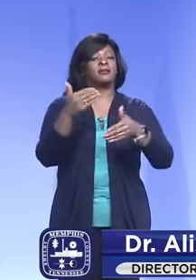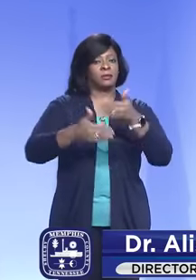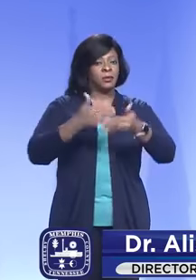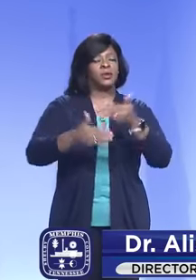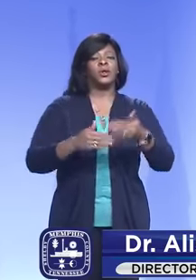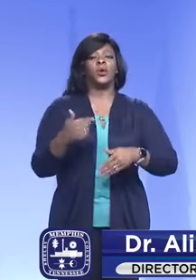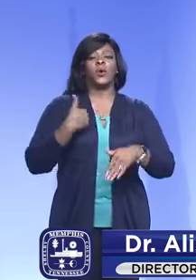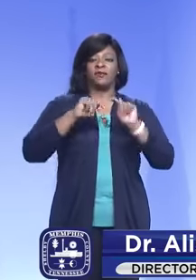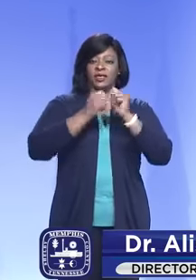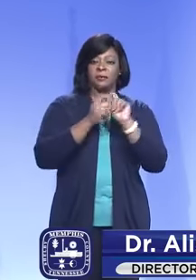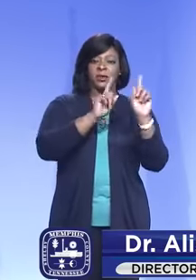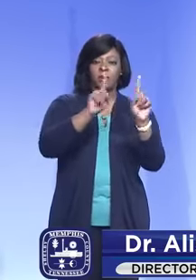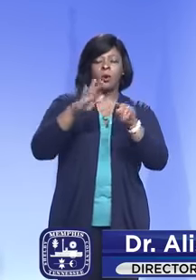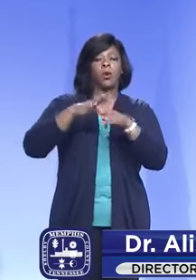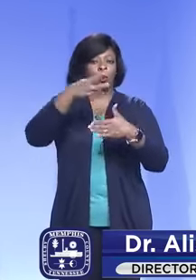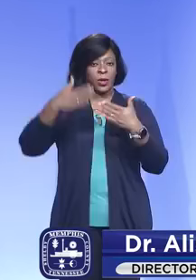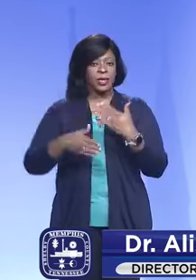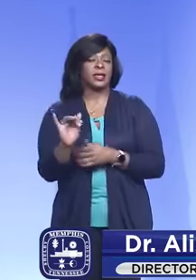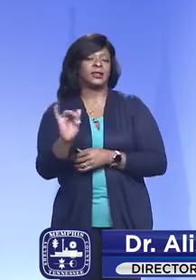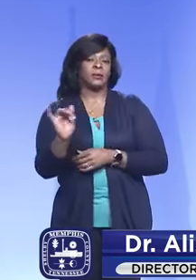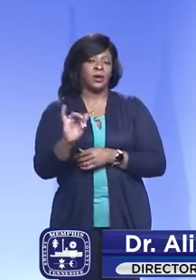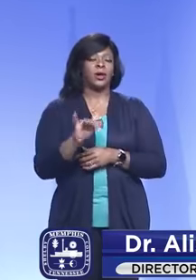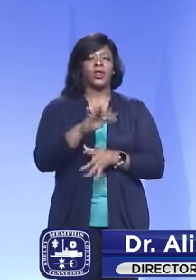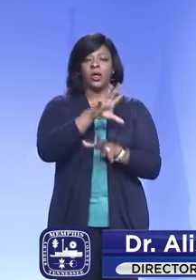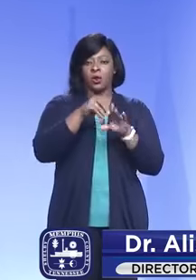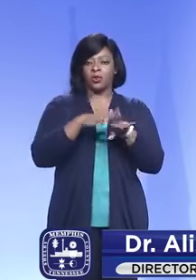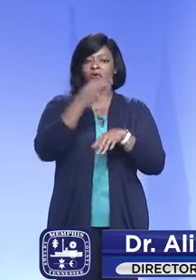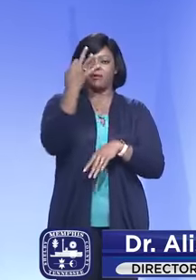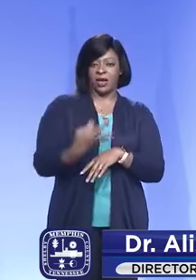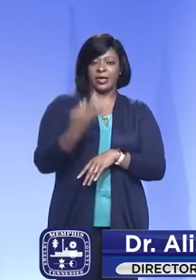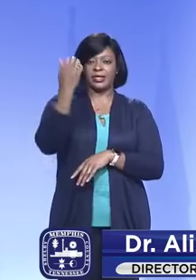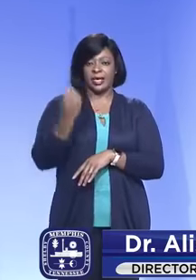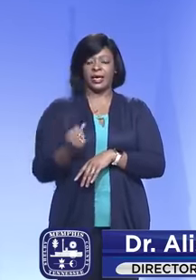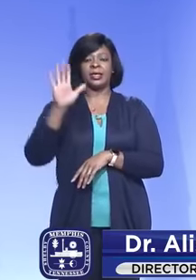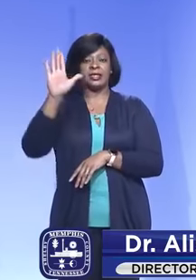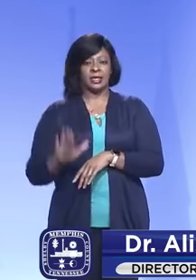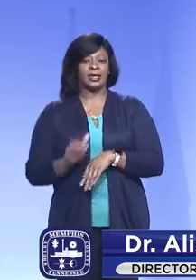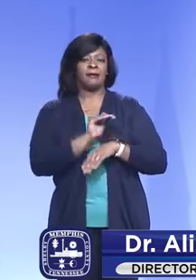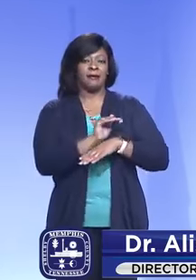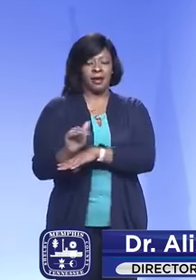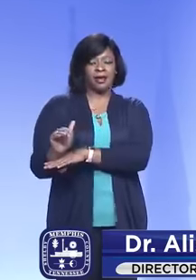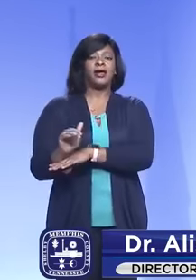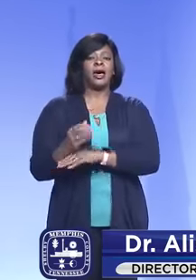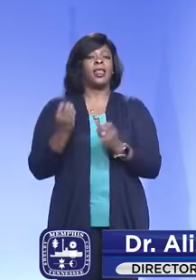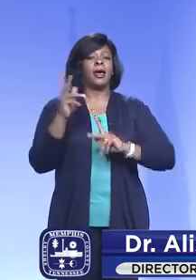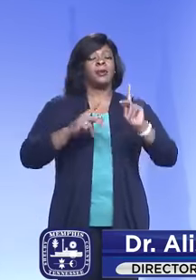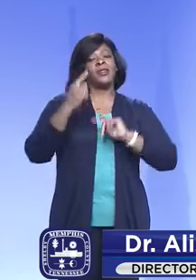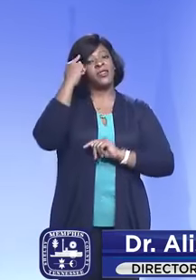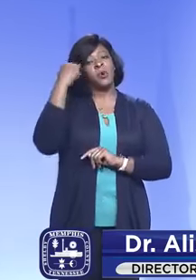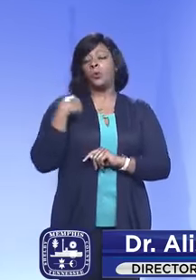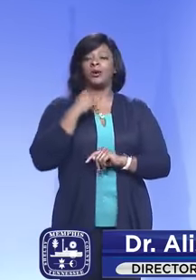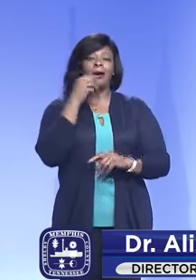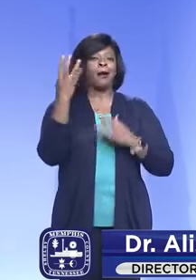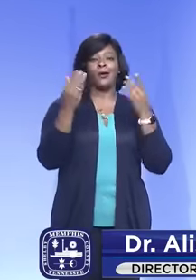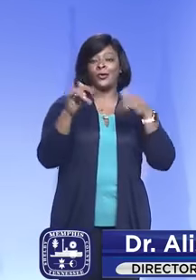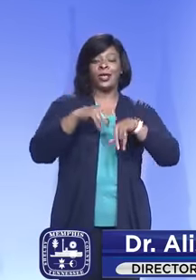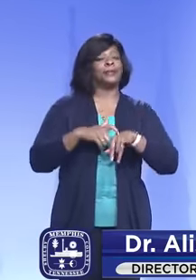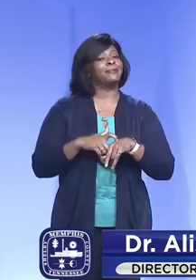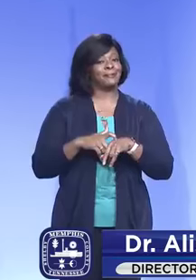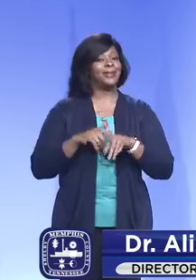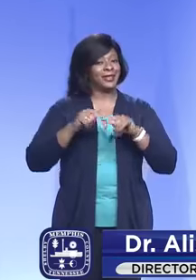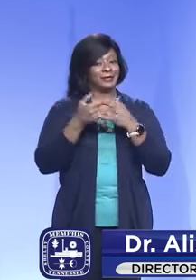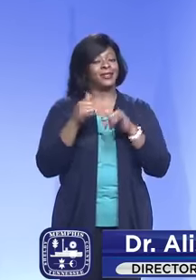have teams out on the weekend, and that includes Friday and Saturday and Sunday night. I think a lot of people think that we're not out, but those teams